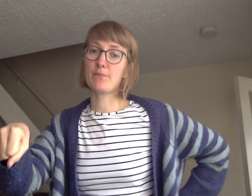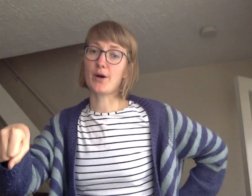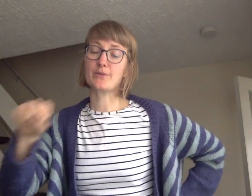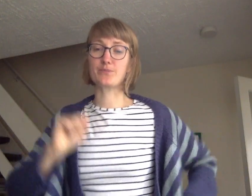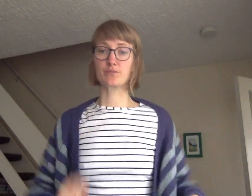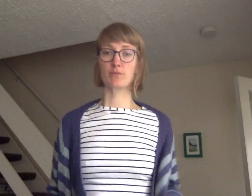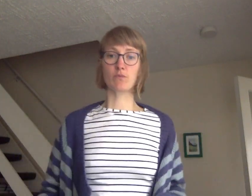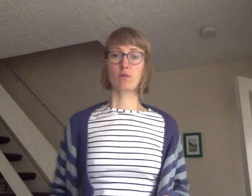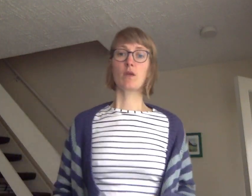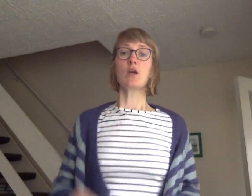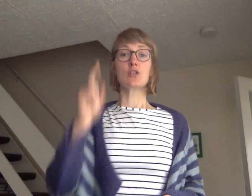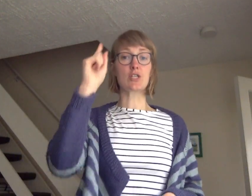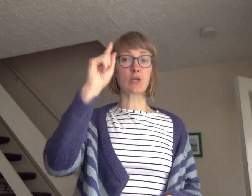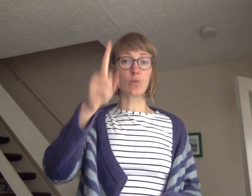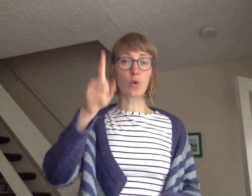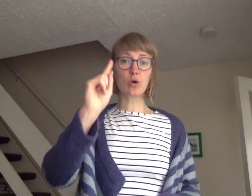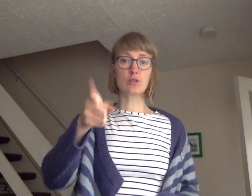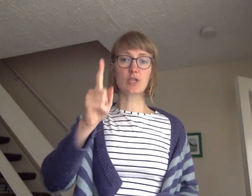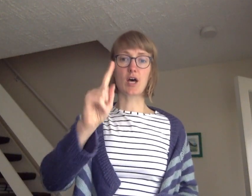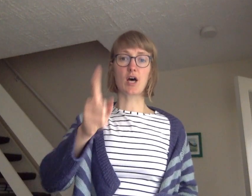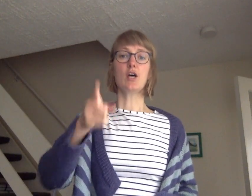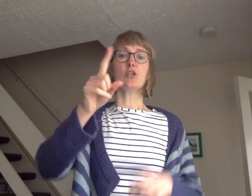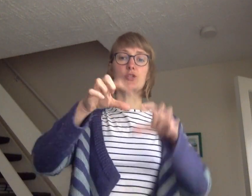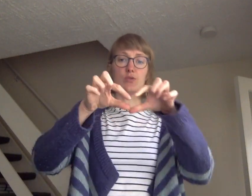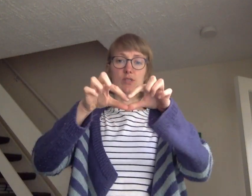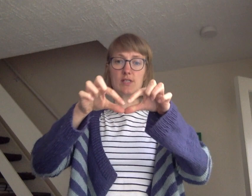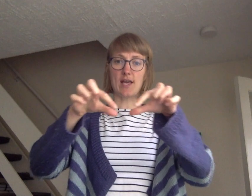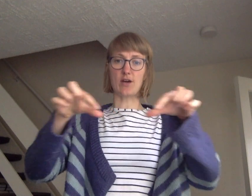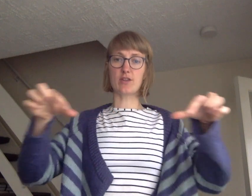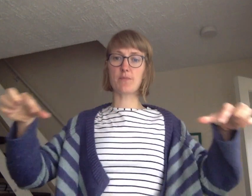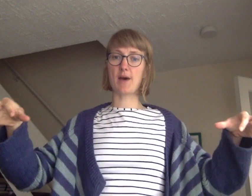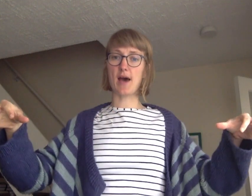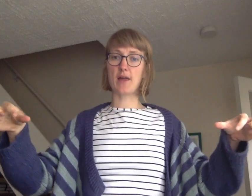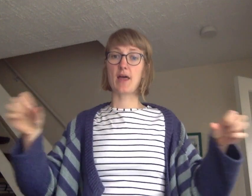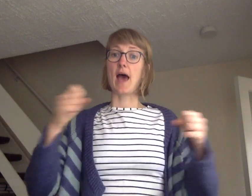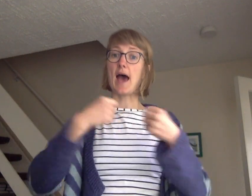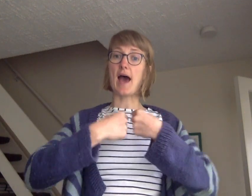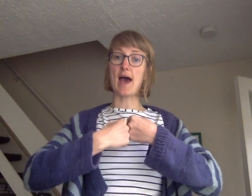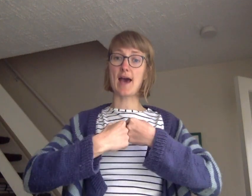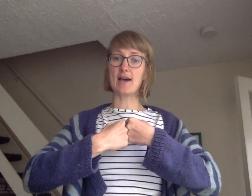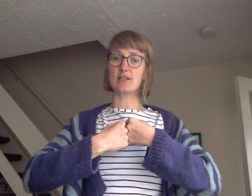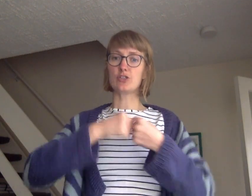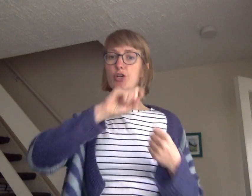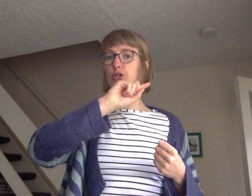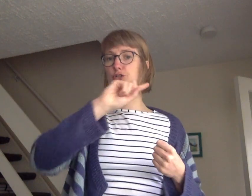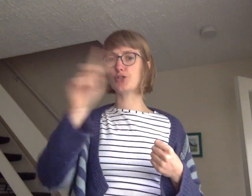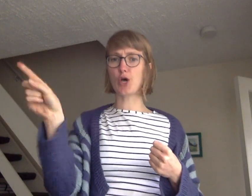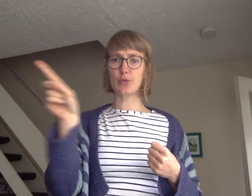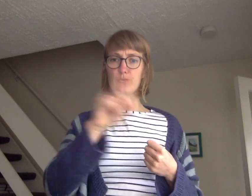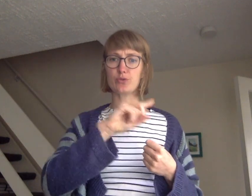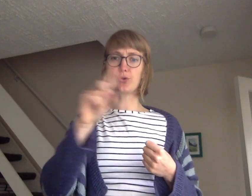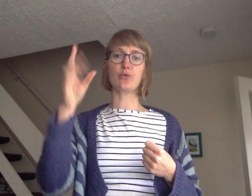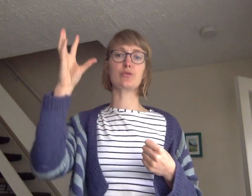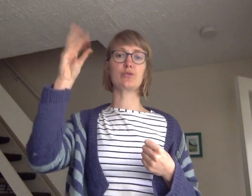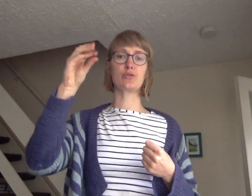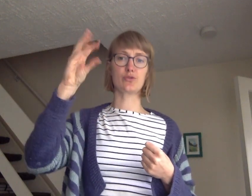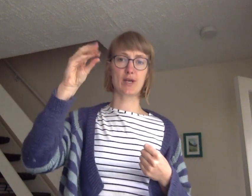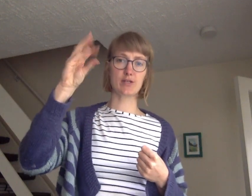grandma. She warned her to stay on the path and don't talk to